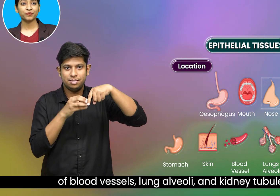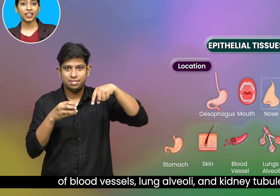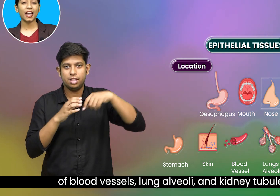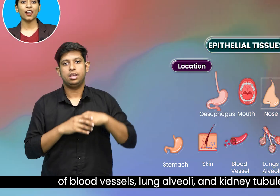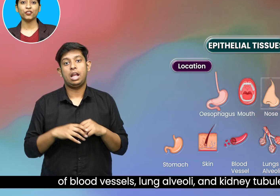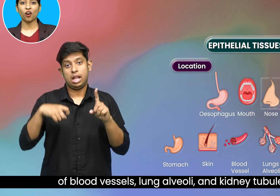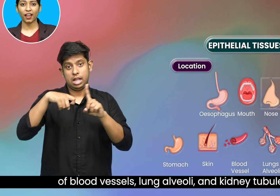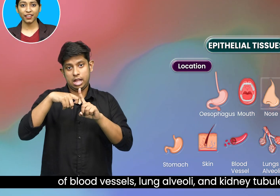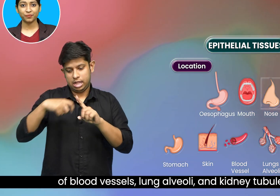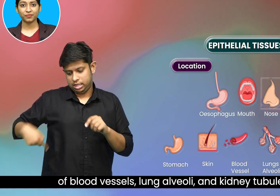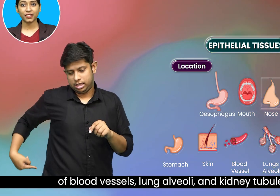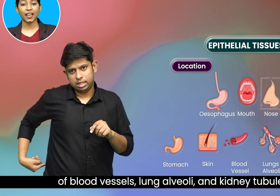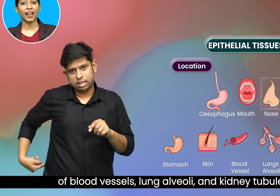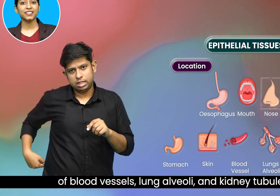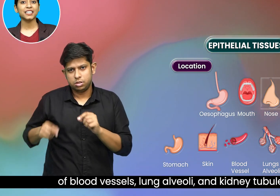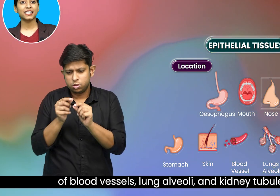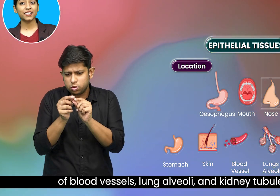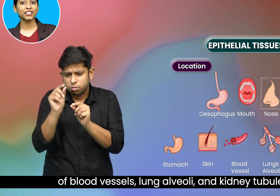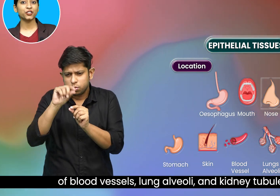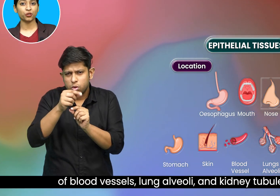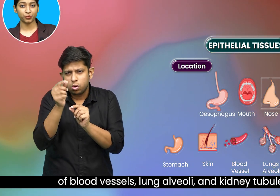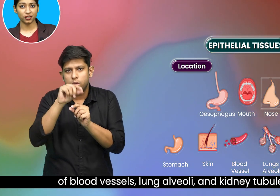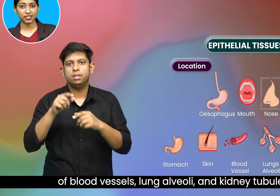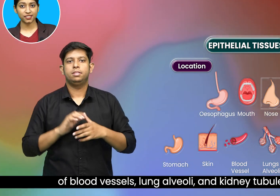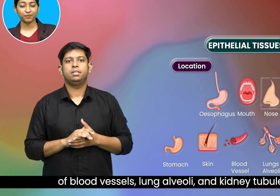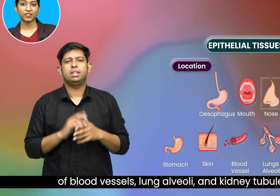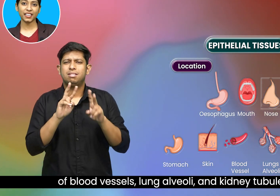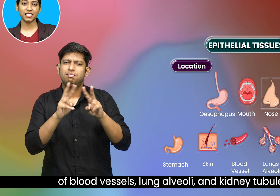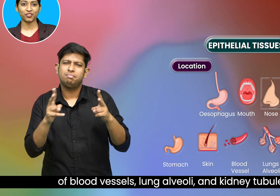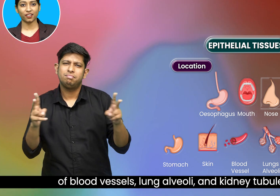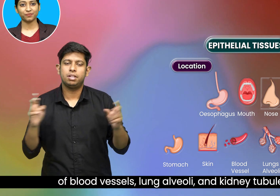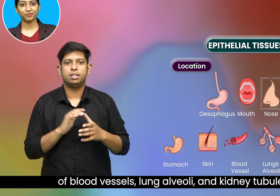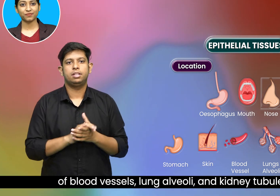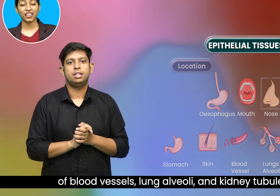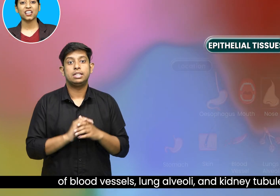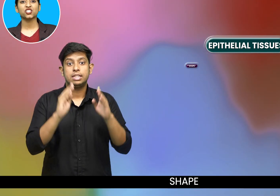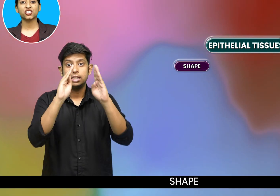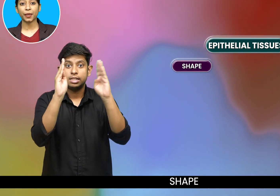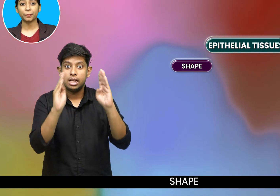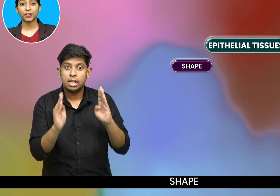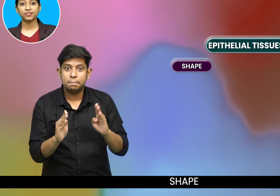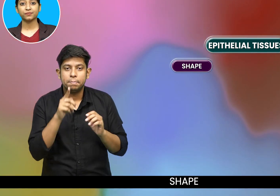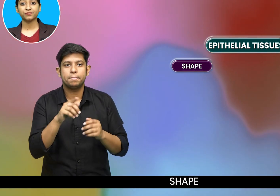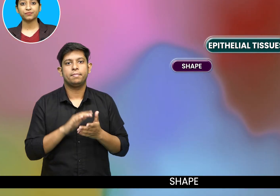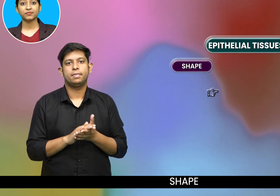lung, alveoli and kidney tubules, etc.